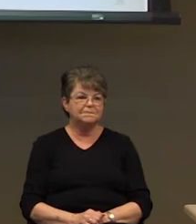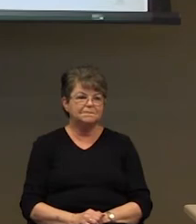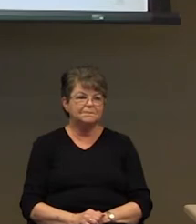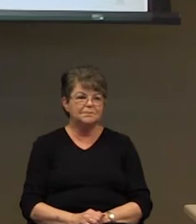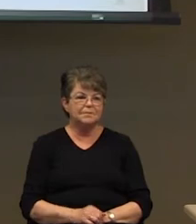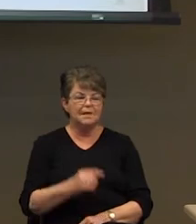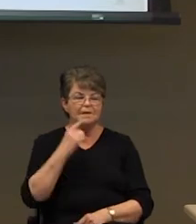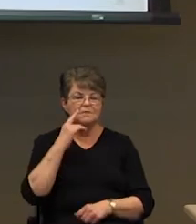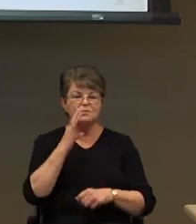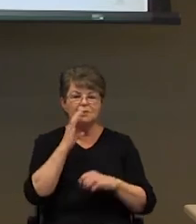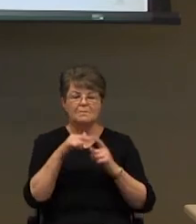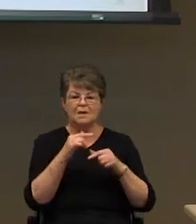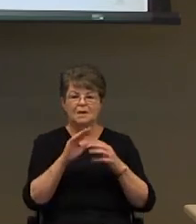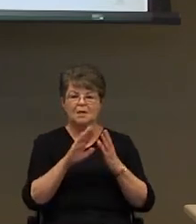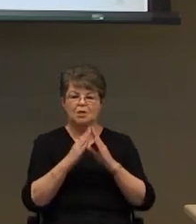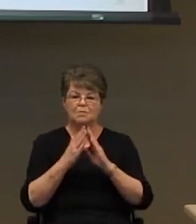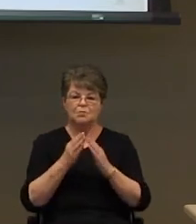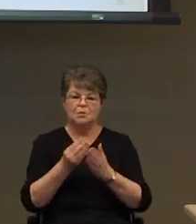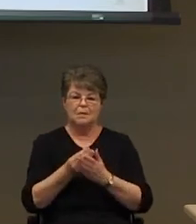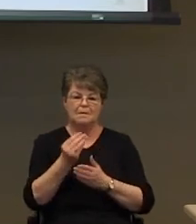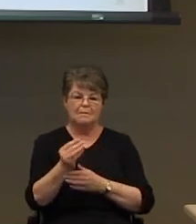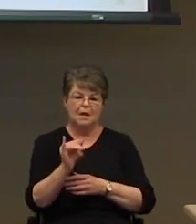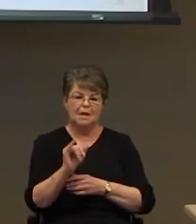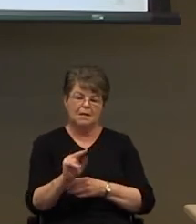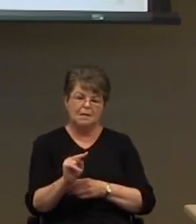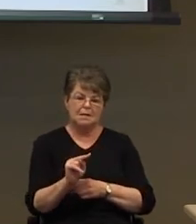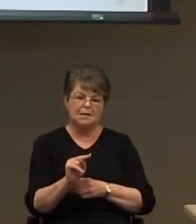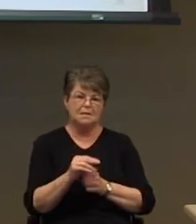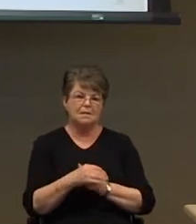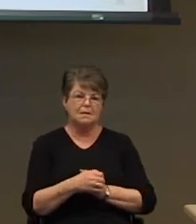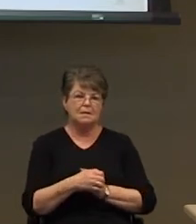I think you're talking about community buy-in. I think